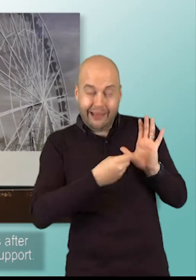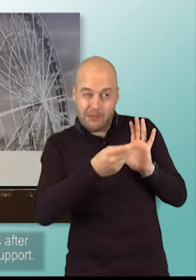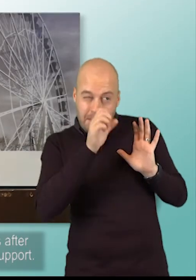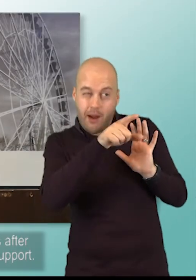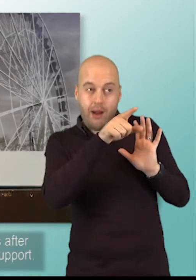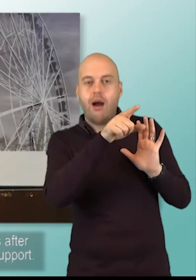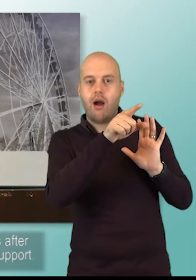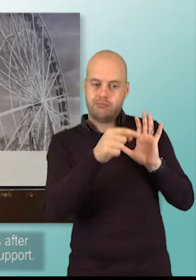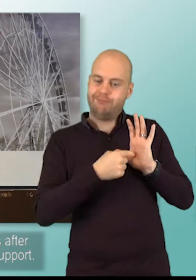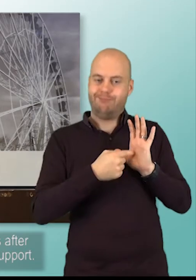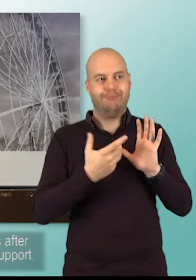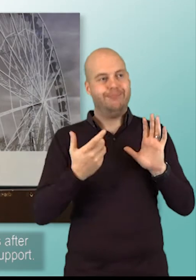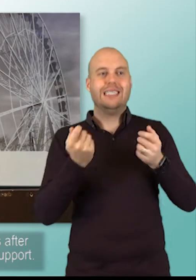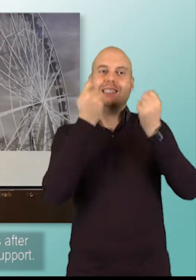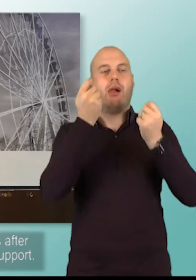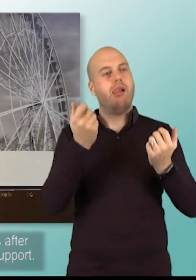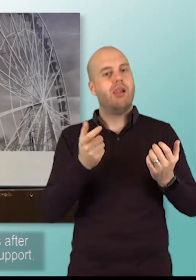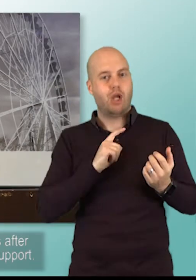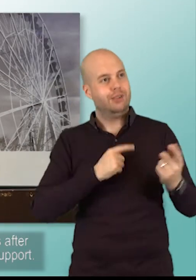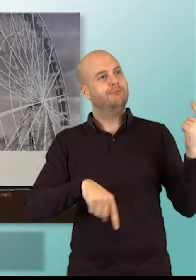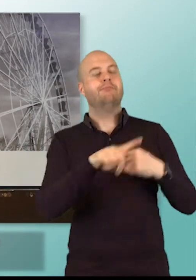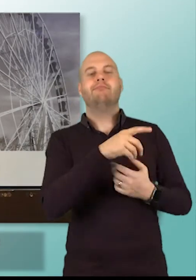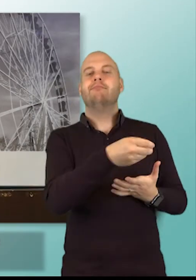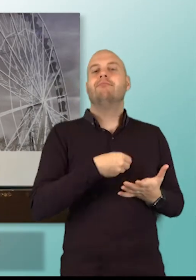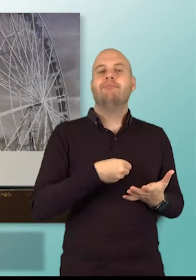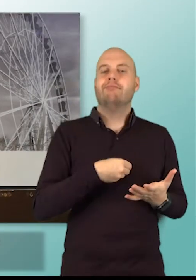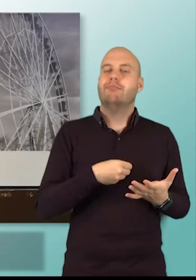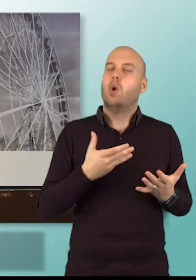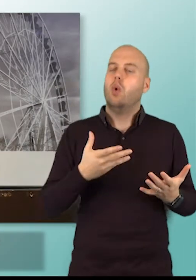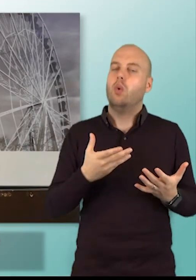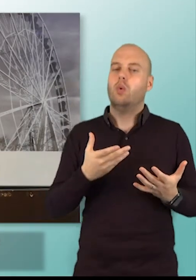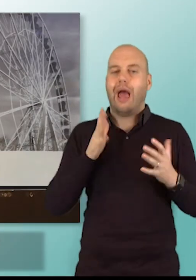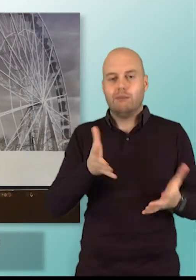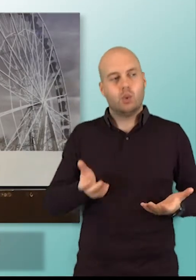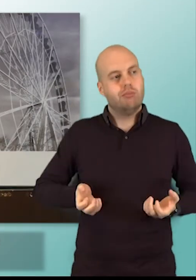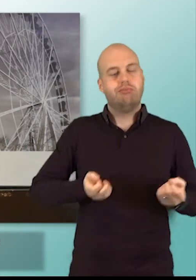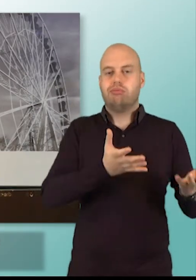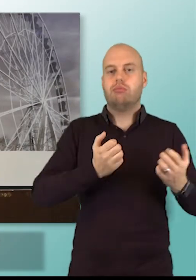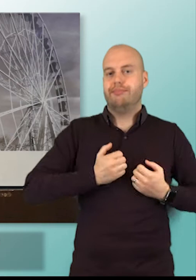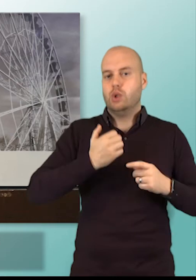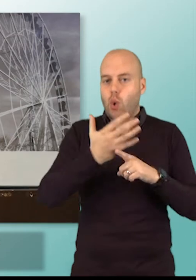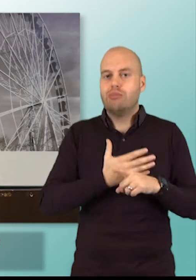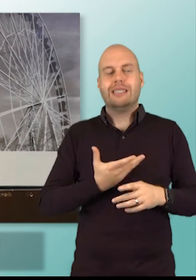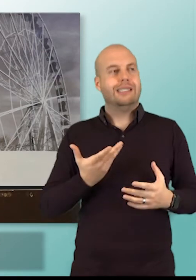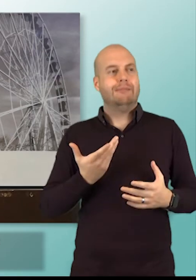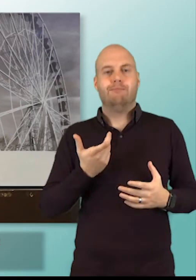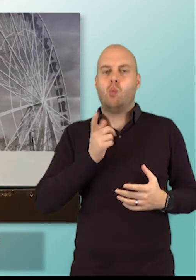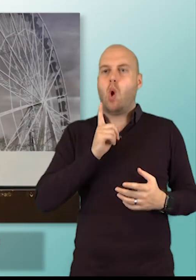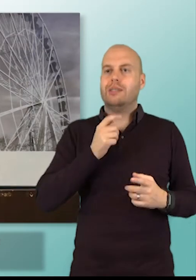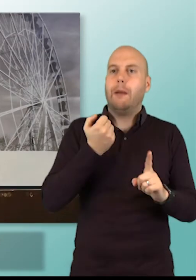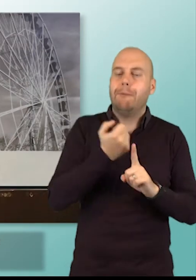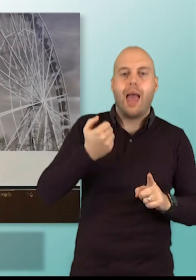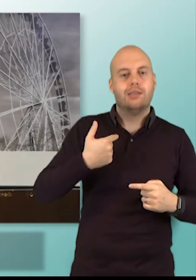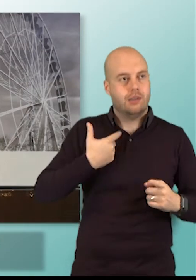donated, when they've volunteered or given support. So telling that story about the impact you achieve, a really